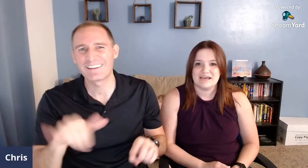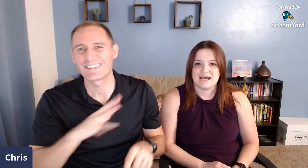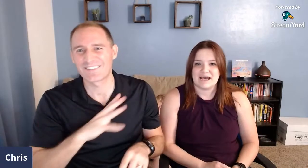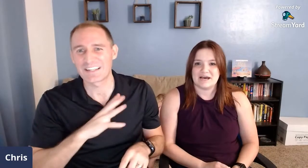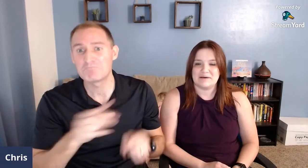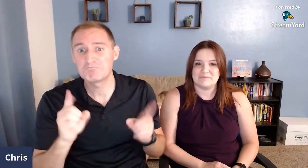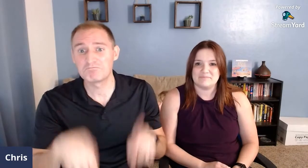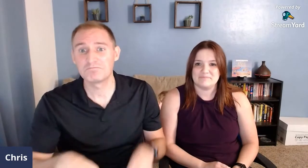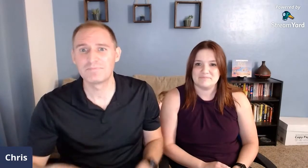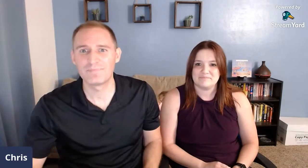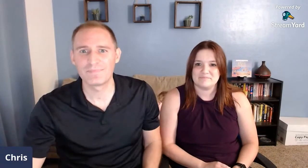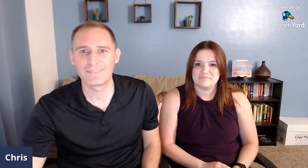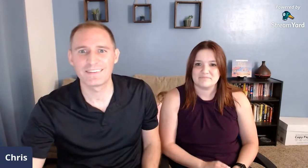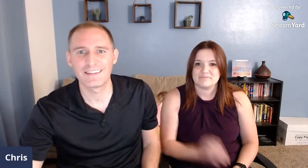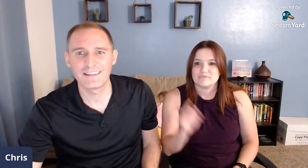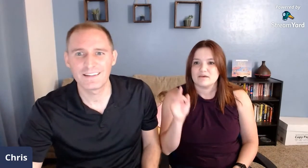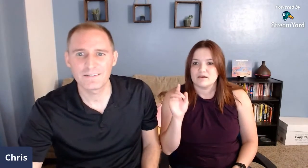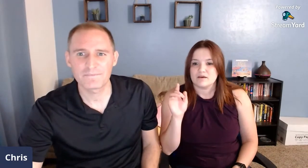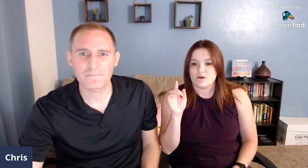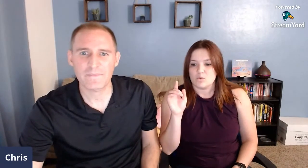happen.